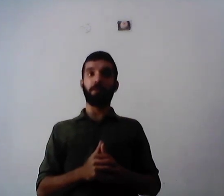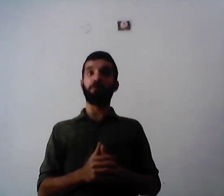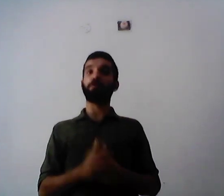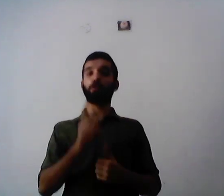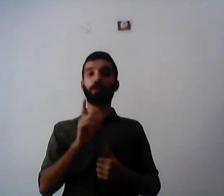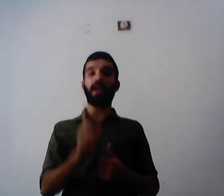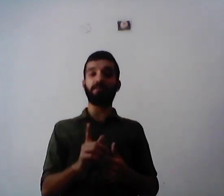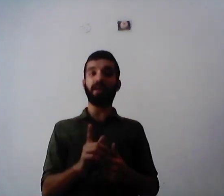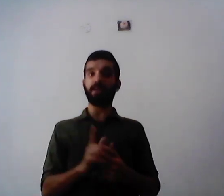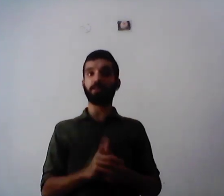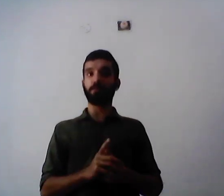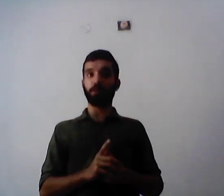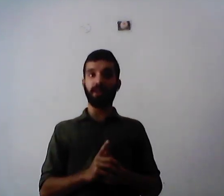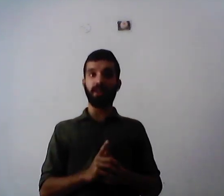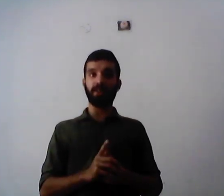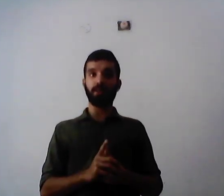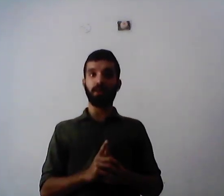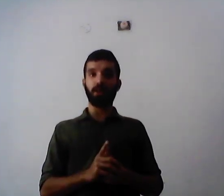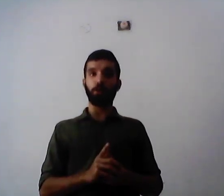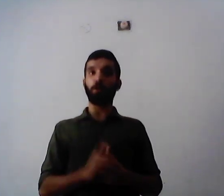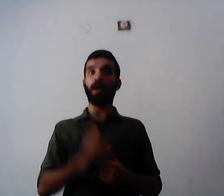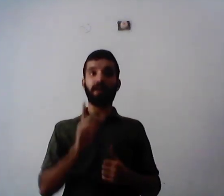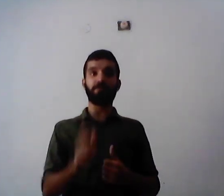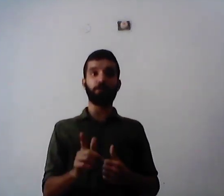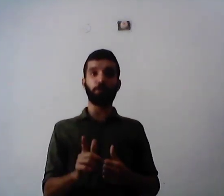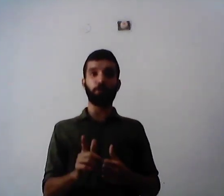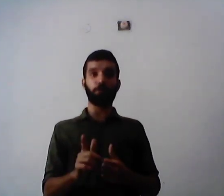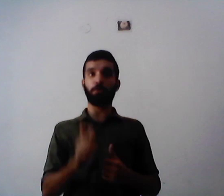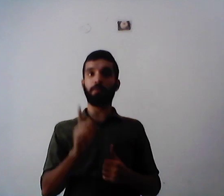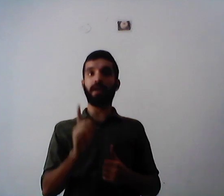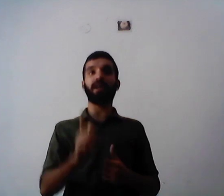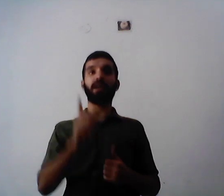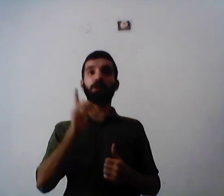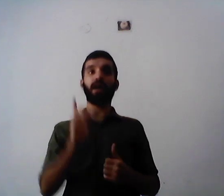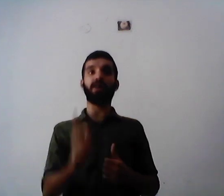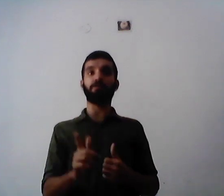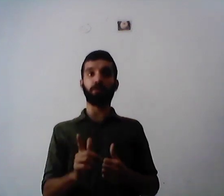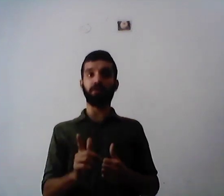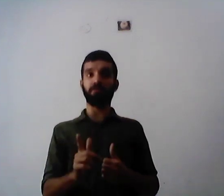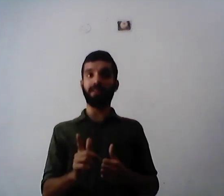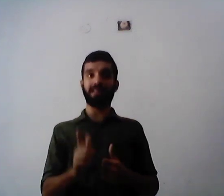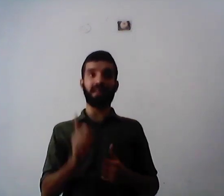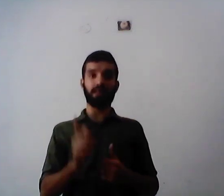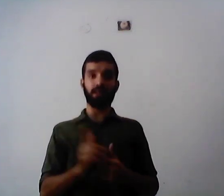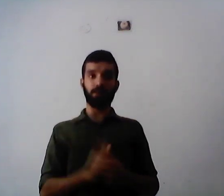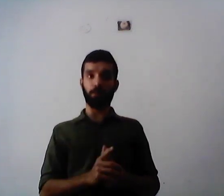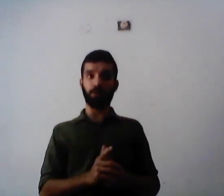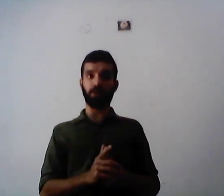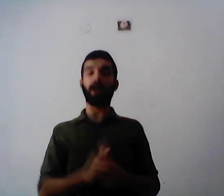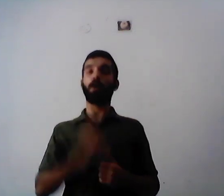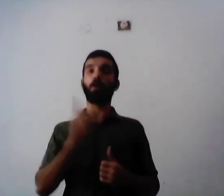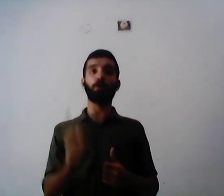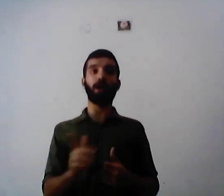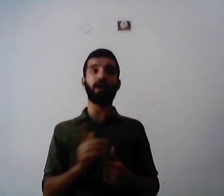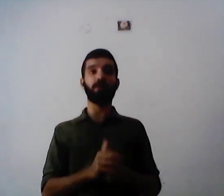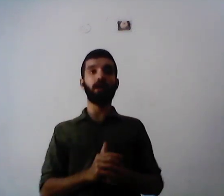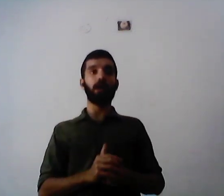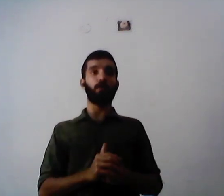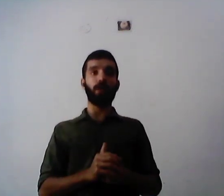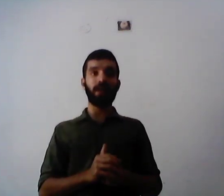you don't have answers for these, you have to go back and you have to revise last class portions. I hope you have well